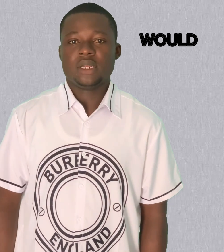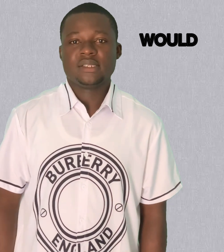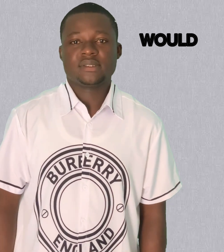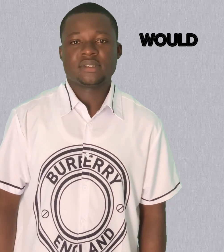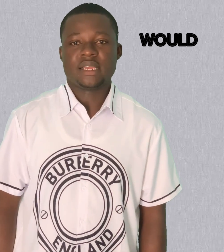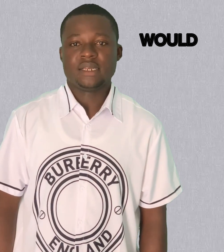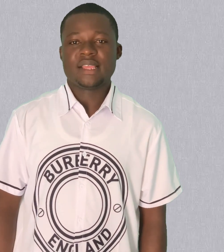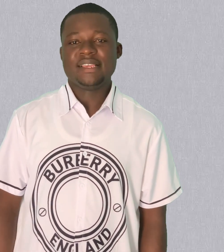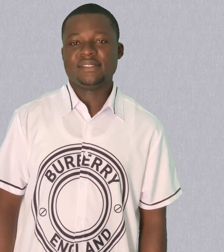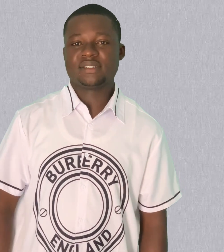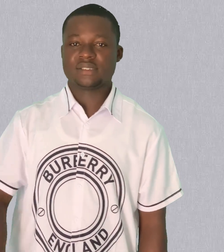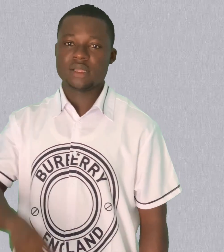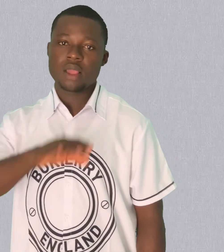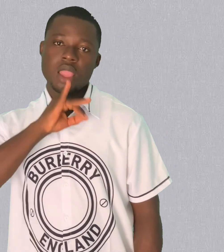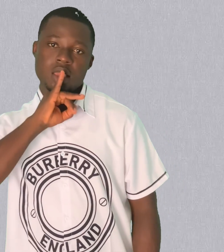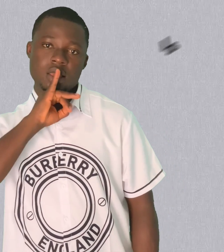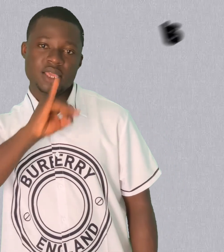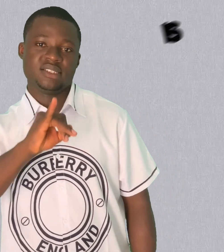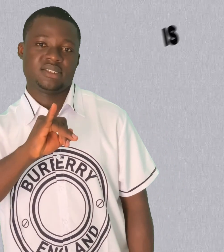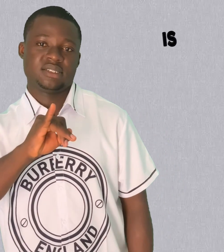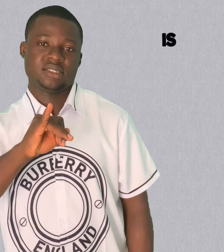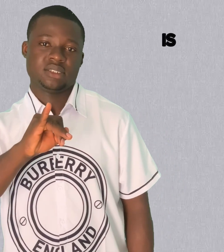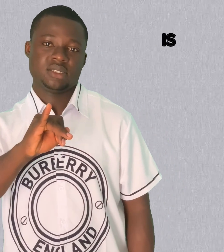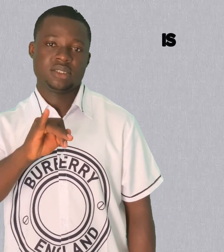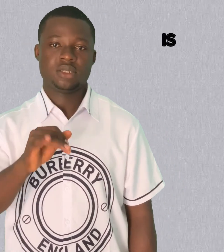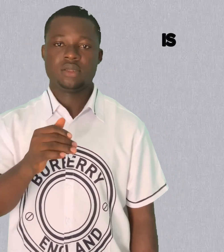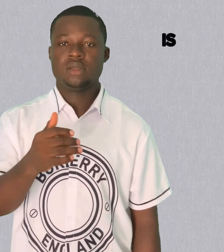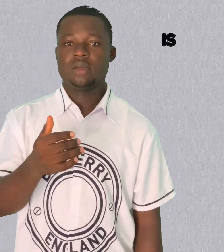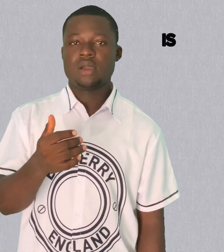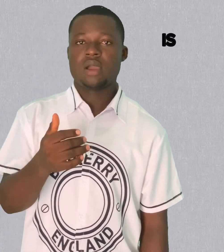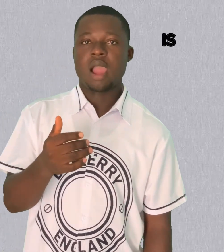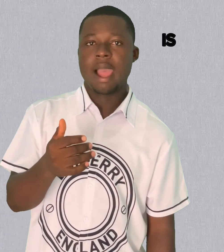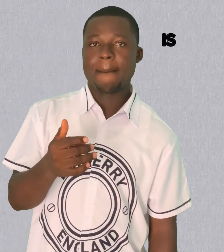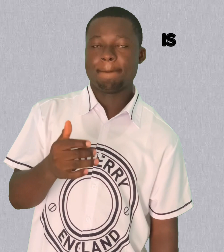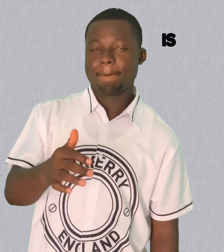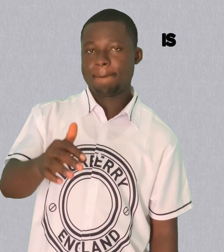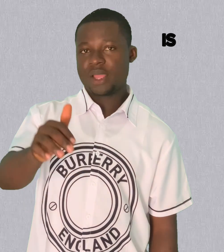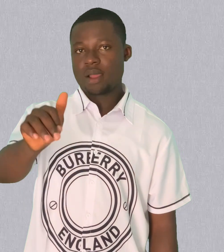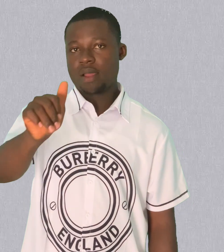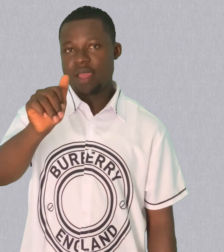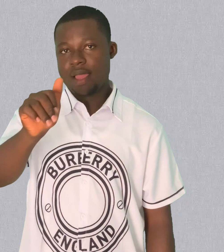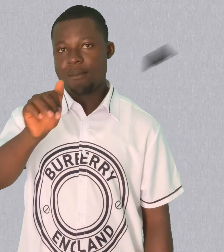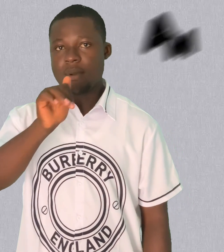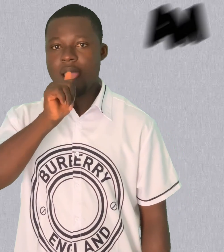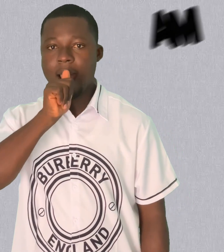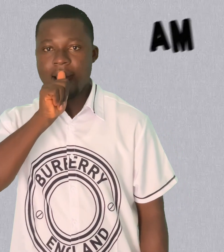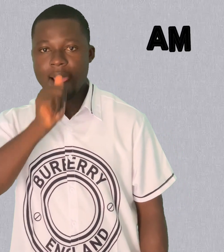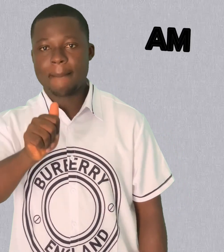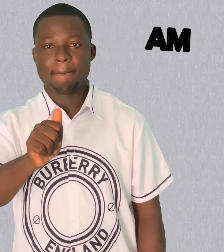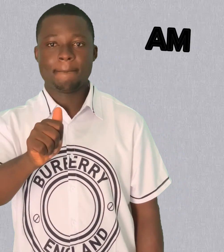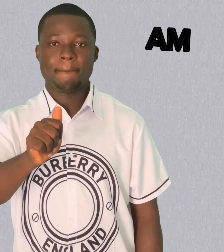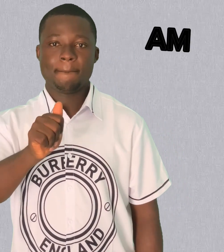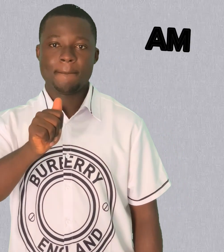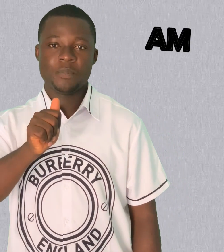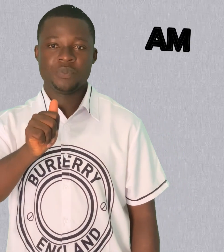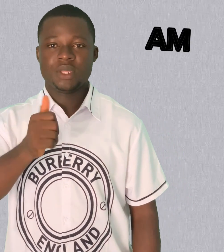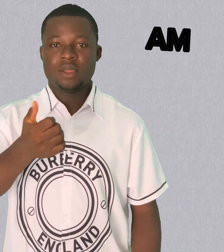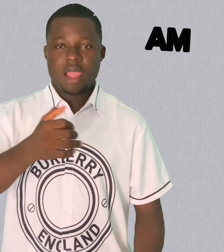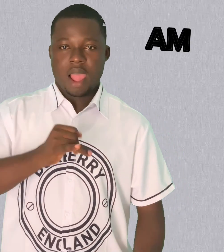let's sign is. Is. Am. AM. Am.